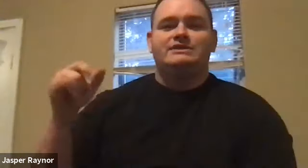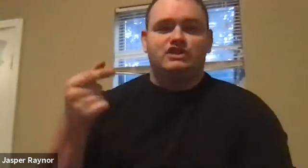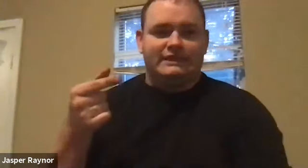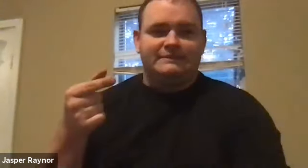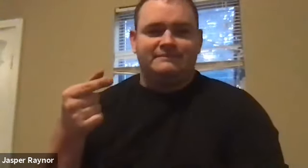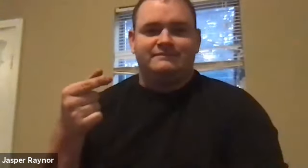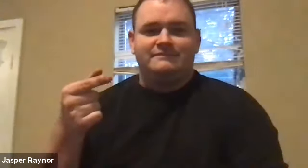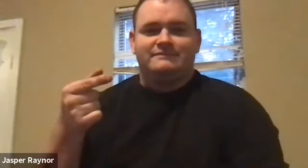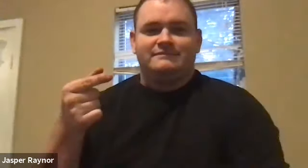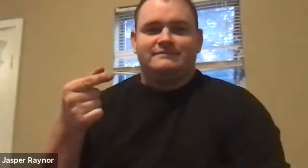B-I-G.